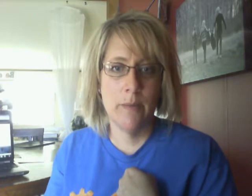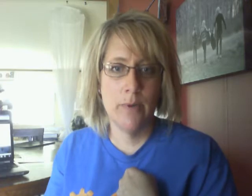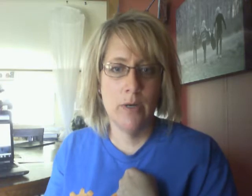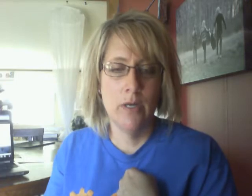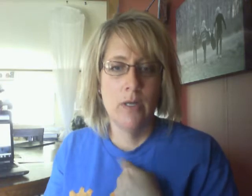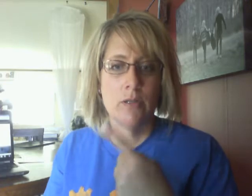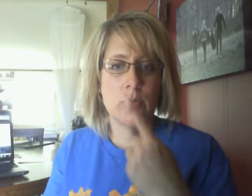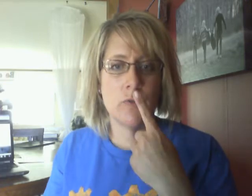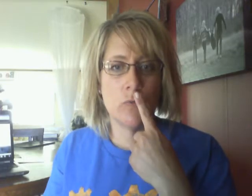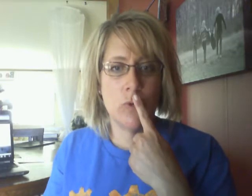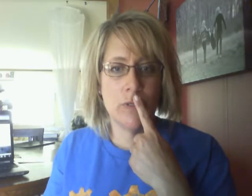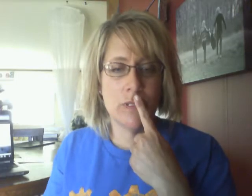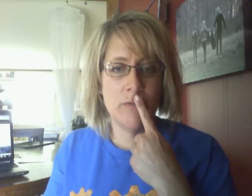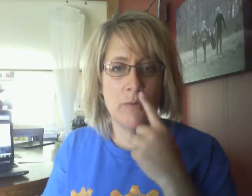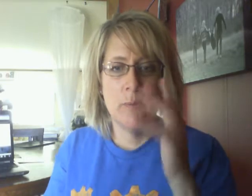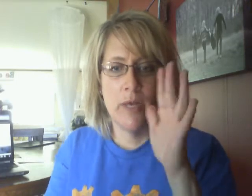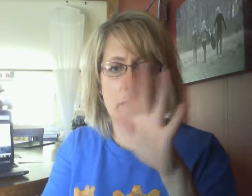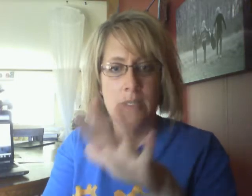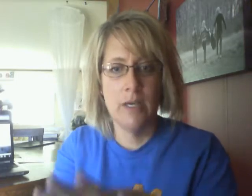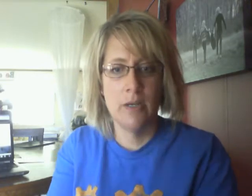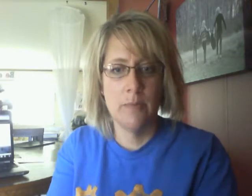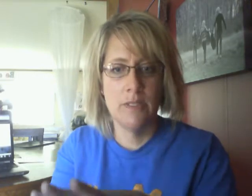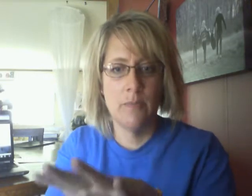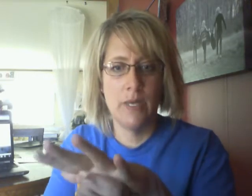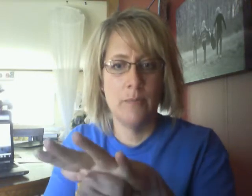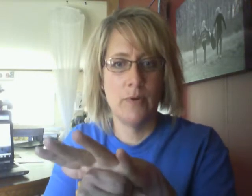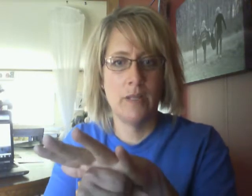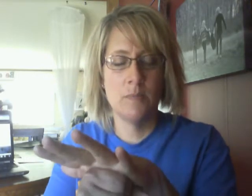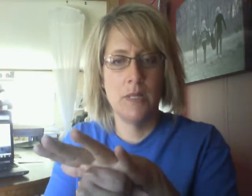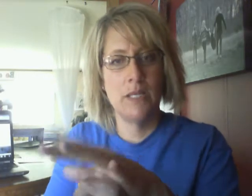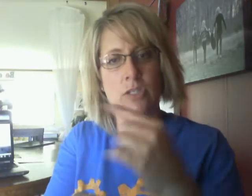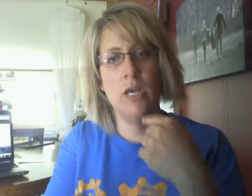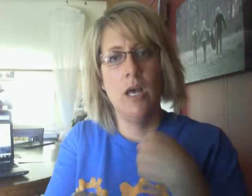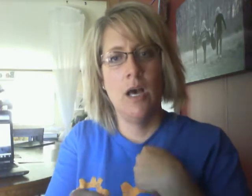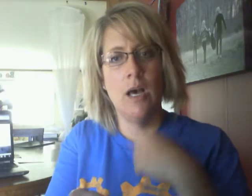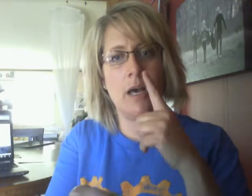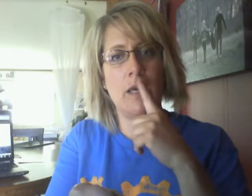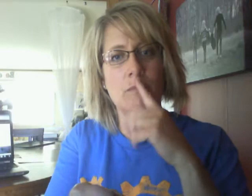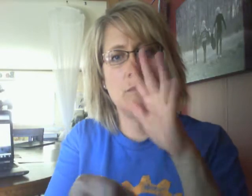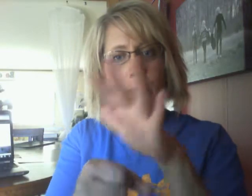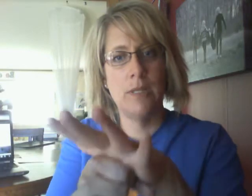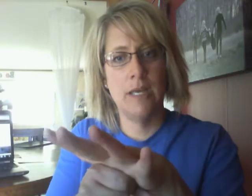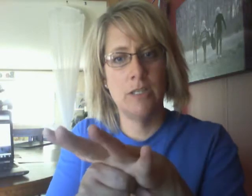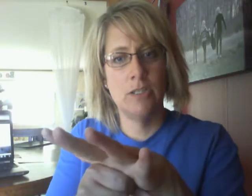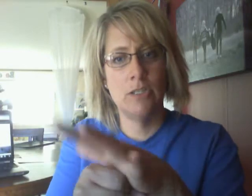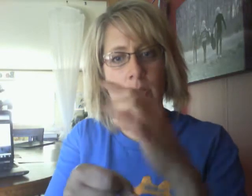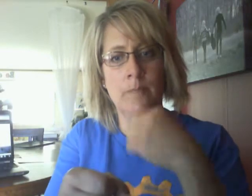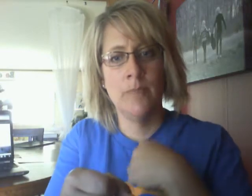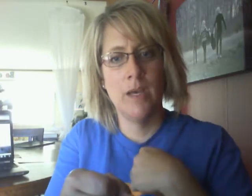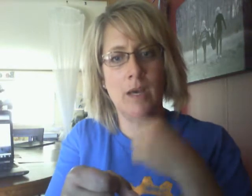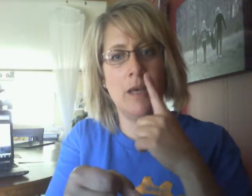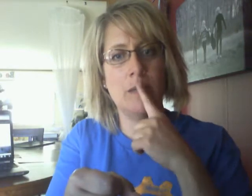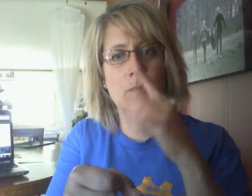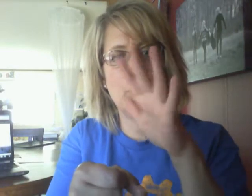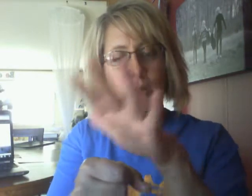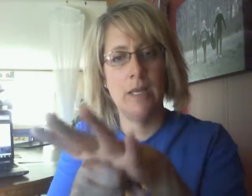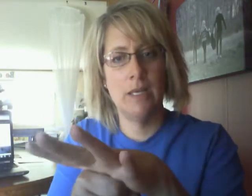paper. So it's words coming from your mouth down on a piece of paper. That's pledge. I pledge. I